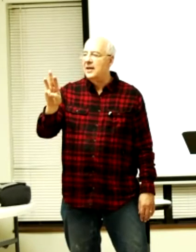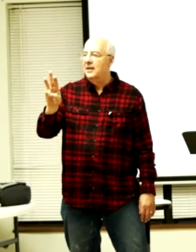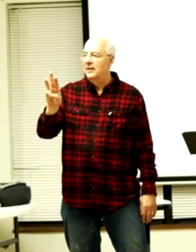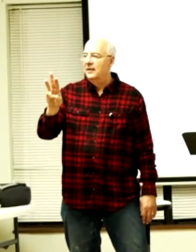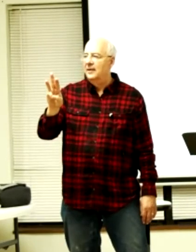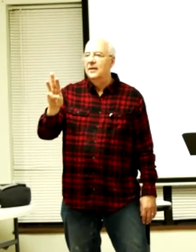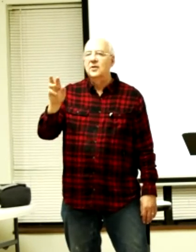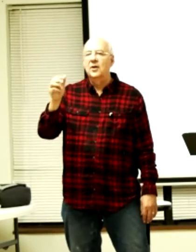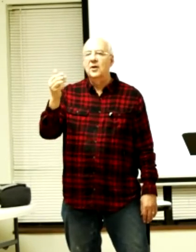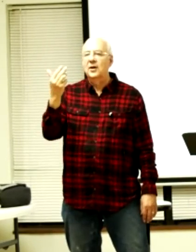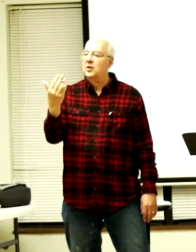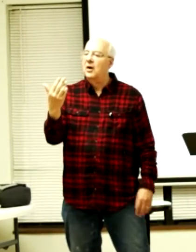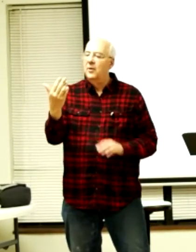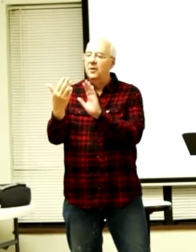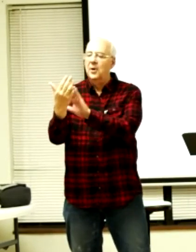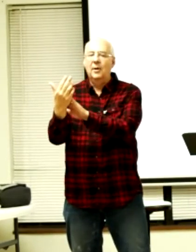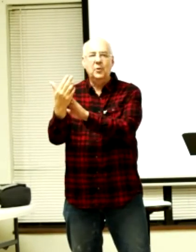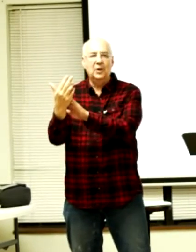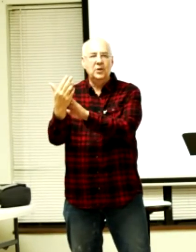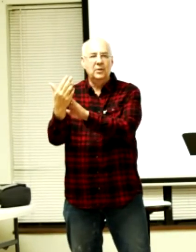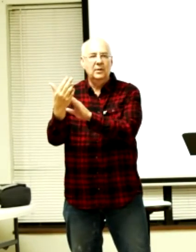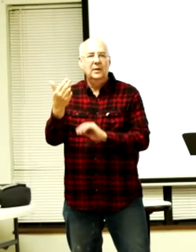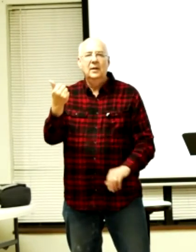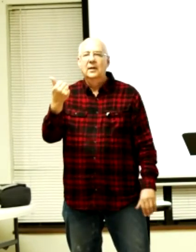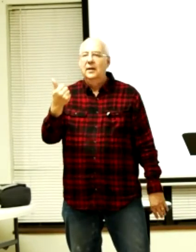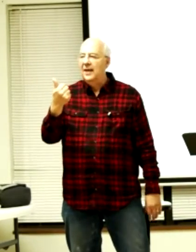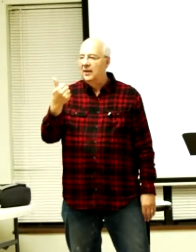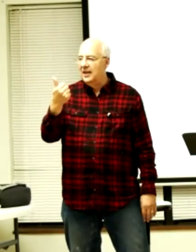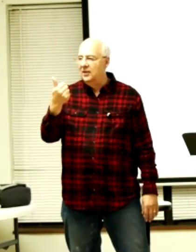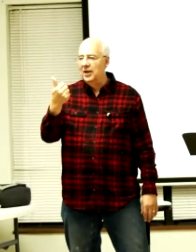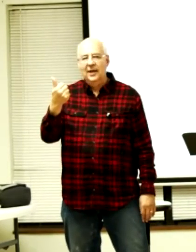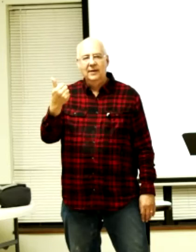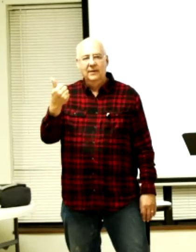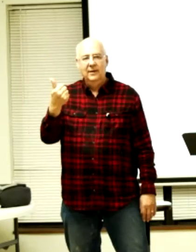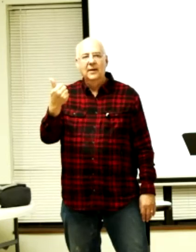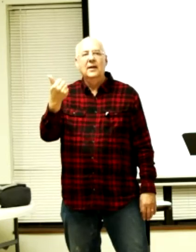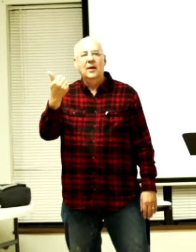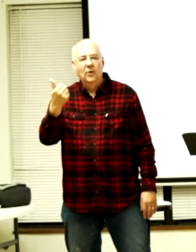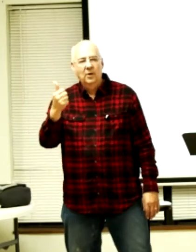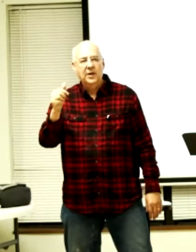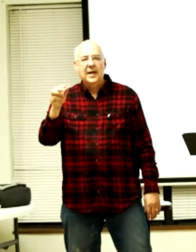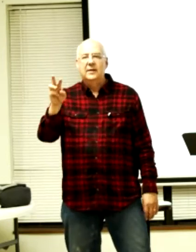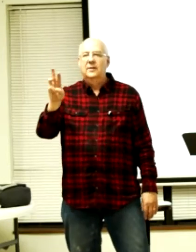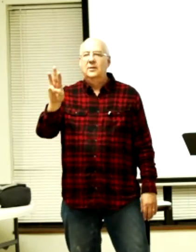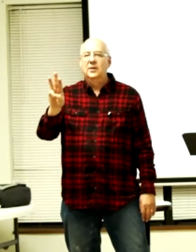16. So you're going to start with your palm towards you and the 10 sign and rotate to the